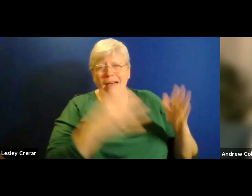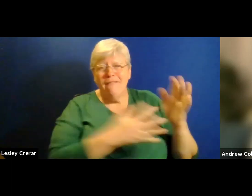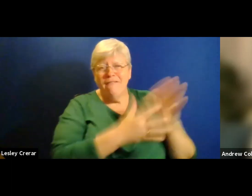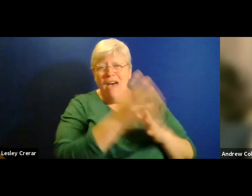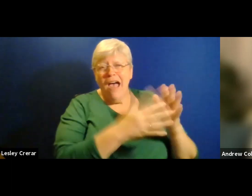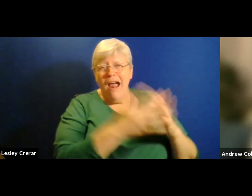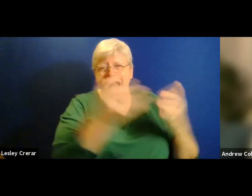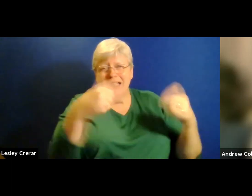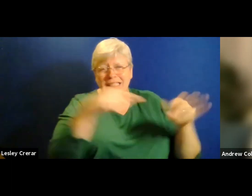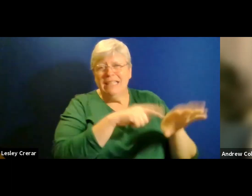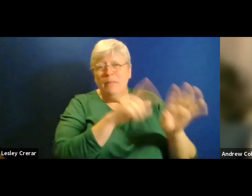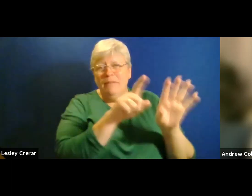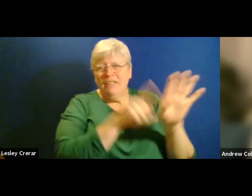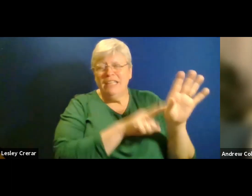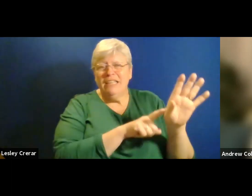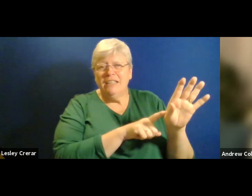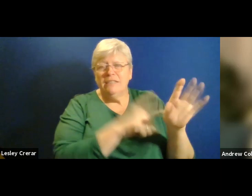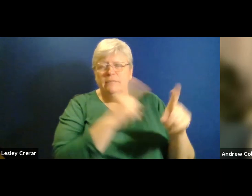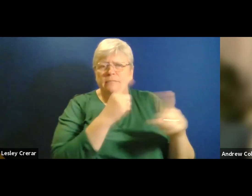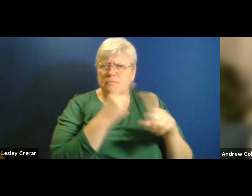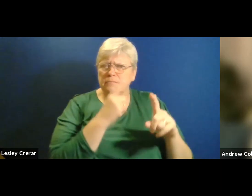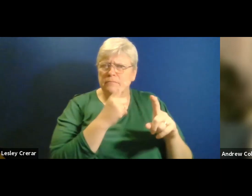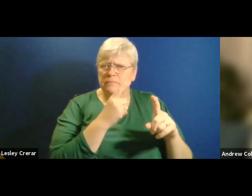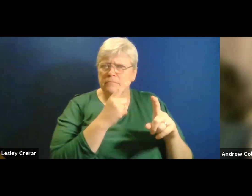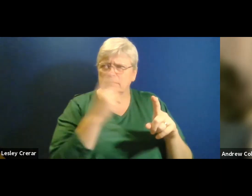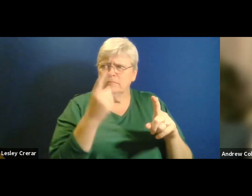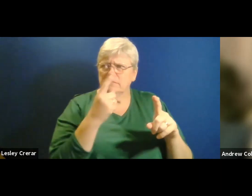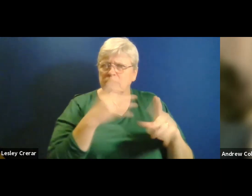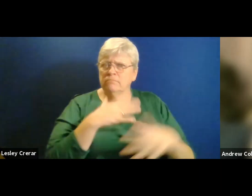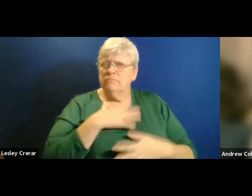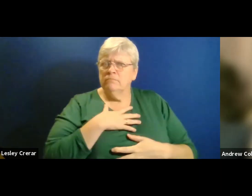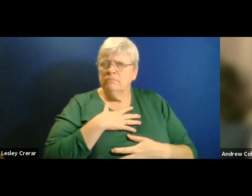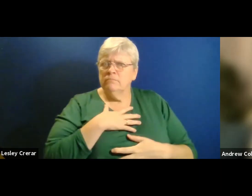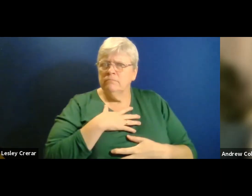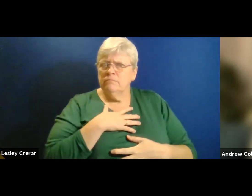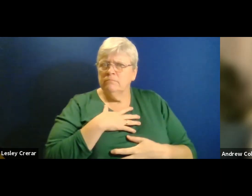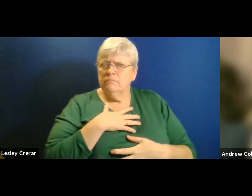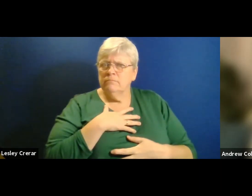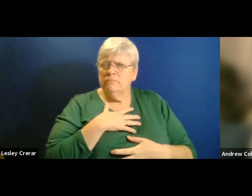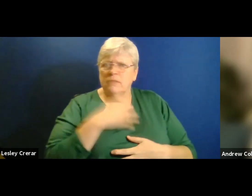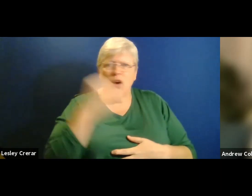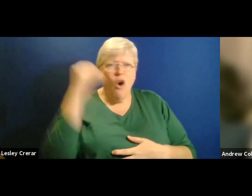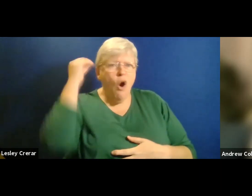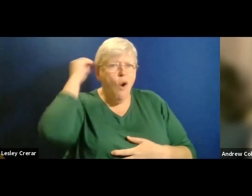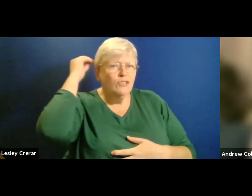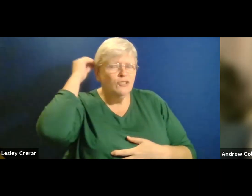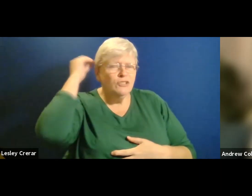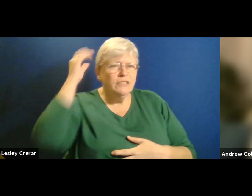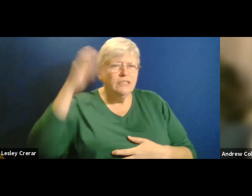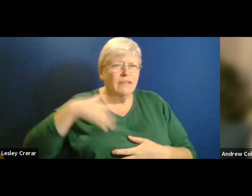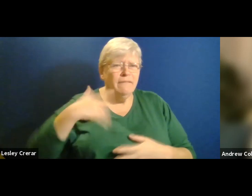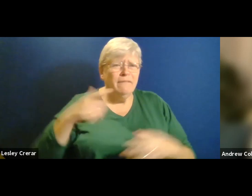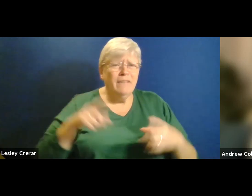year. Suddenly, it was as if someone had pricked her heart or her conscience. She felt as if she could cry